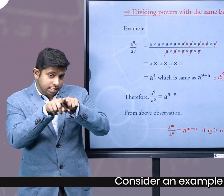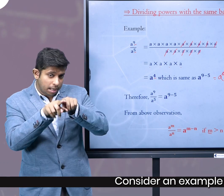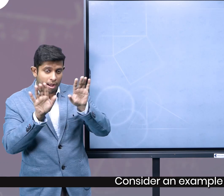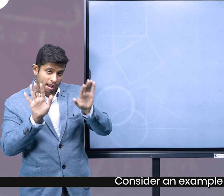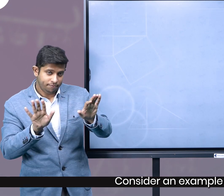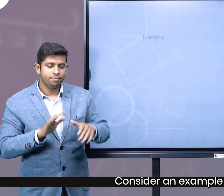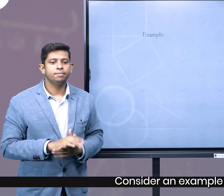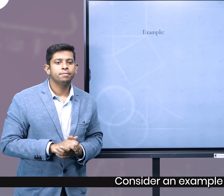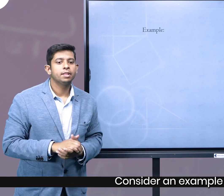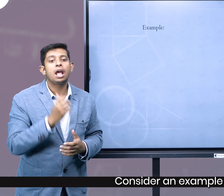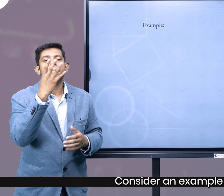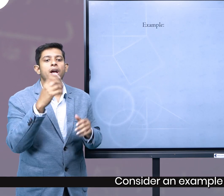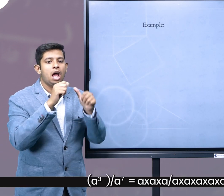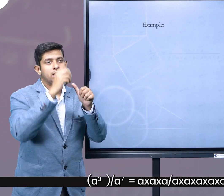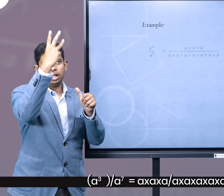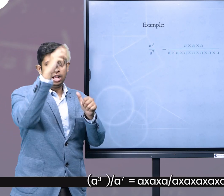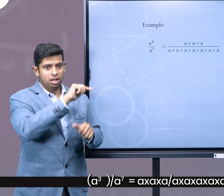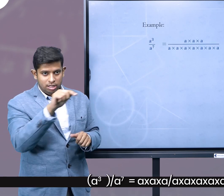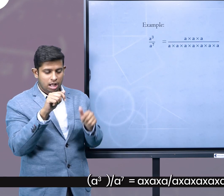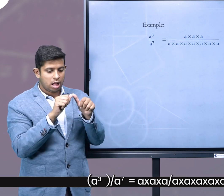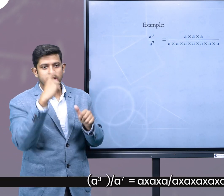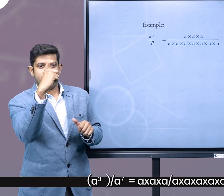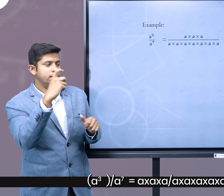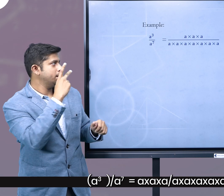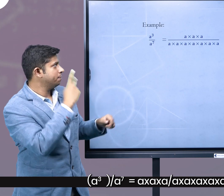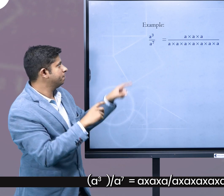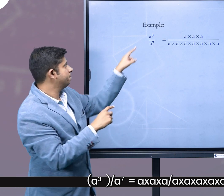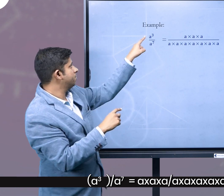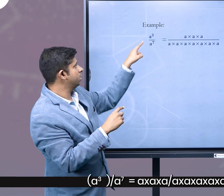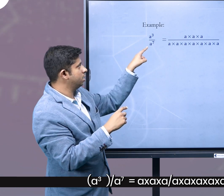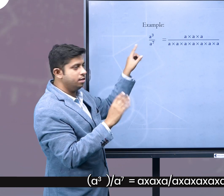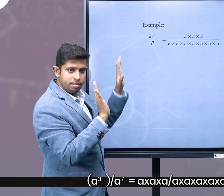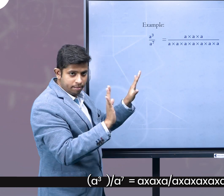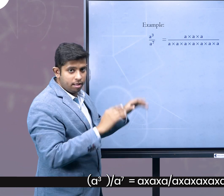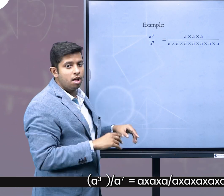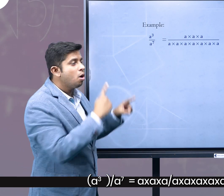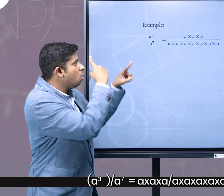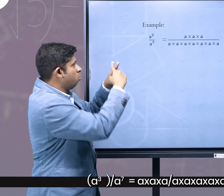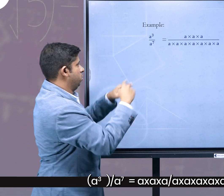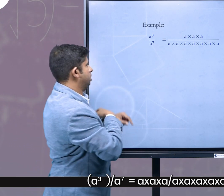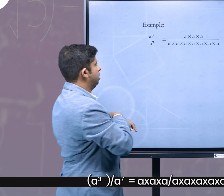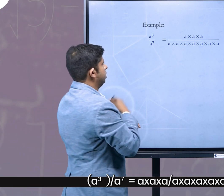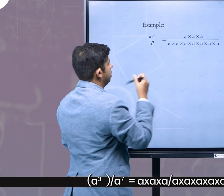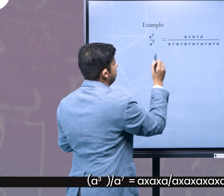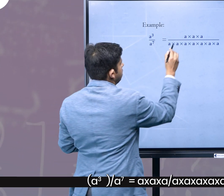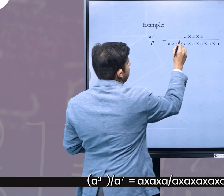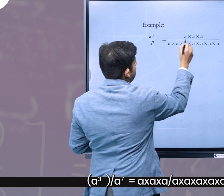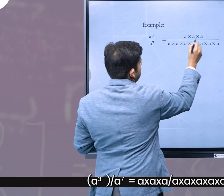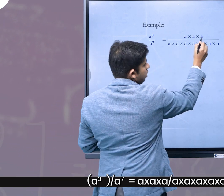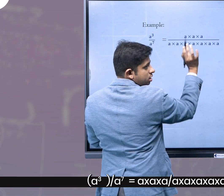Consider an example. A to the power of 3 by a to the power of 7 is equal to a into a into a